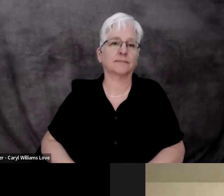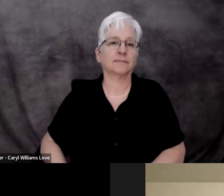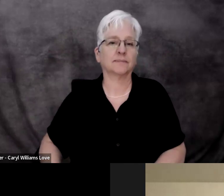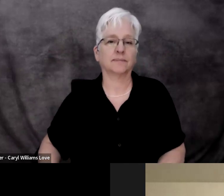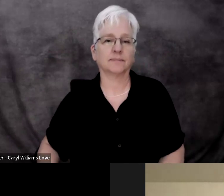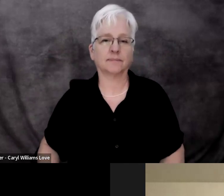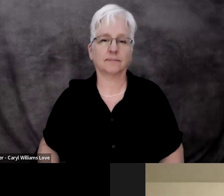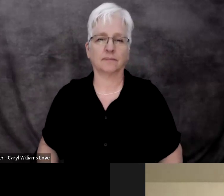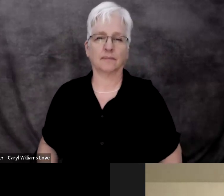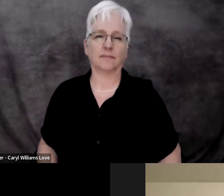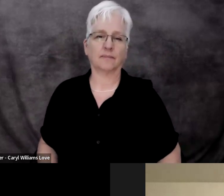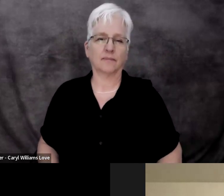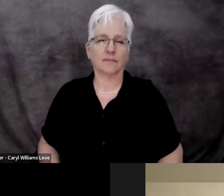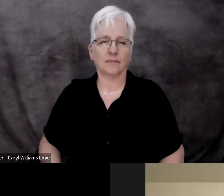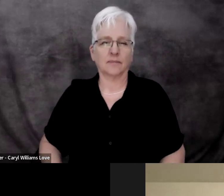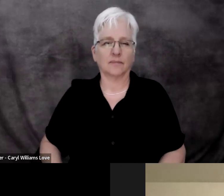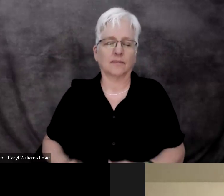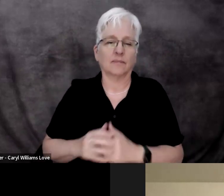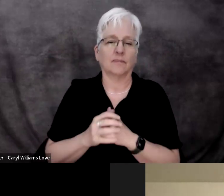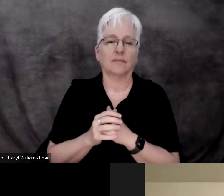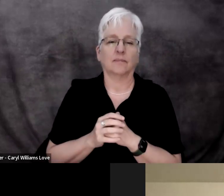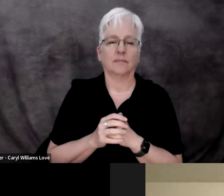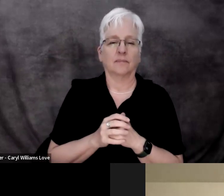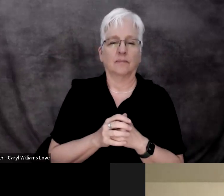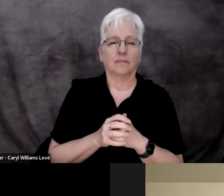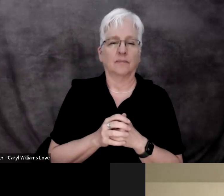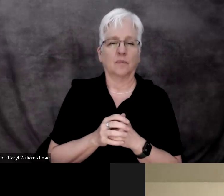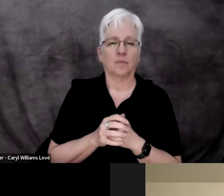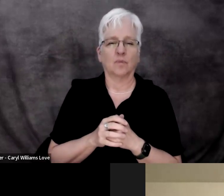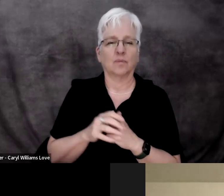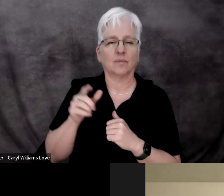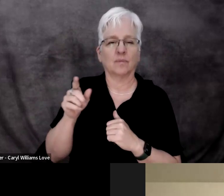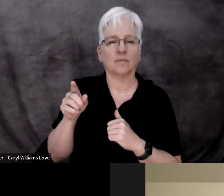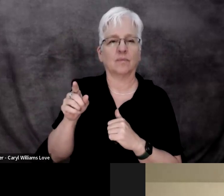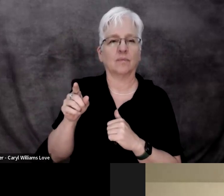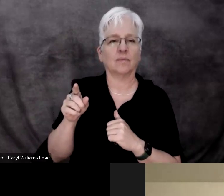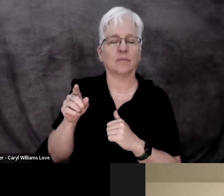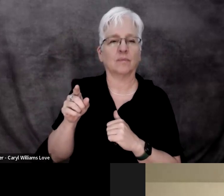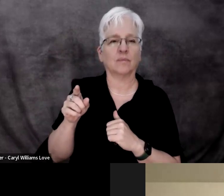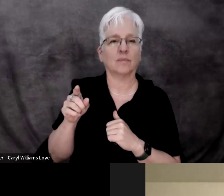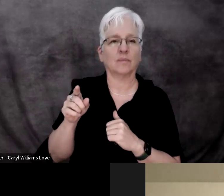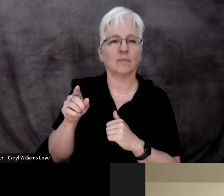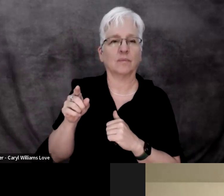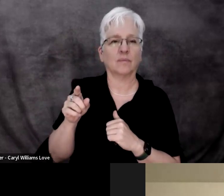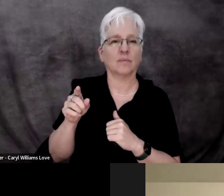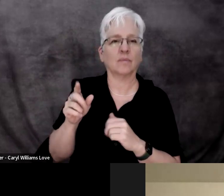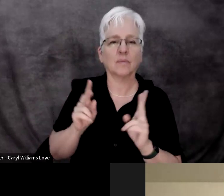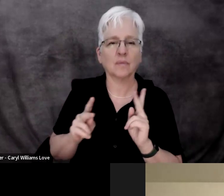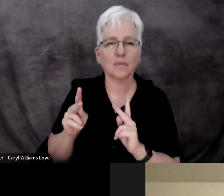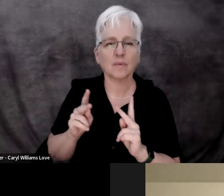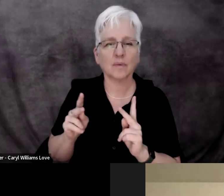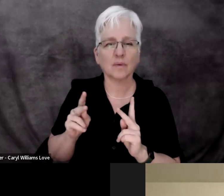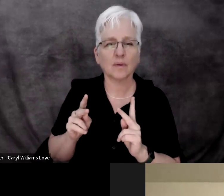Cook was physically echoing the comment. I'm just gonna cry, I'm just gonna be autistic and crying in the corner, it's